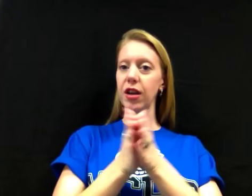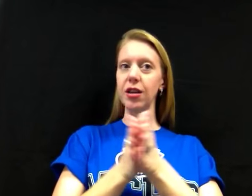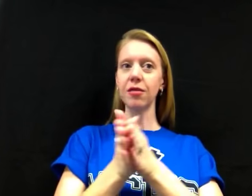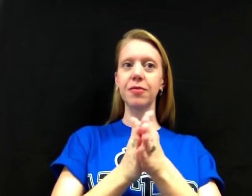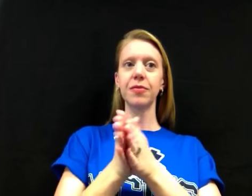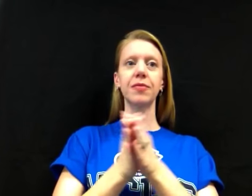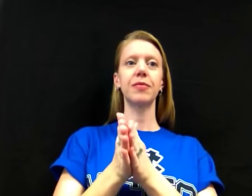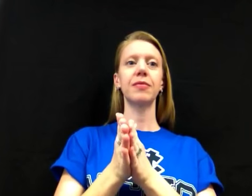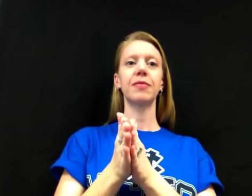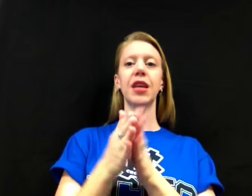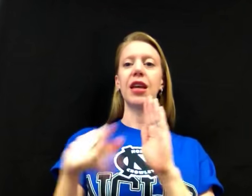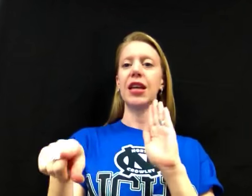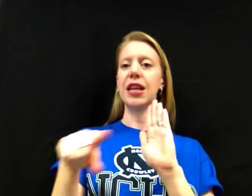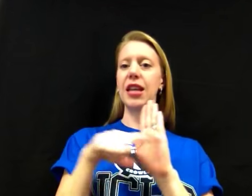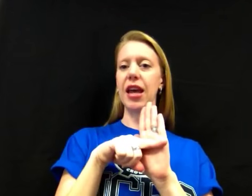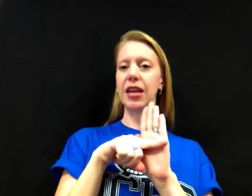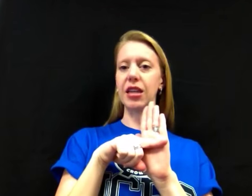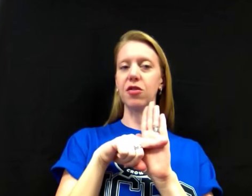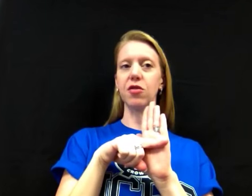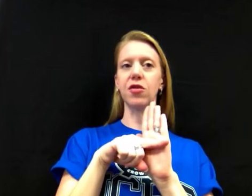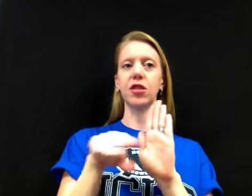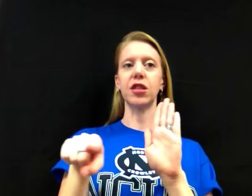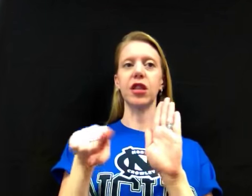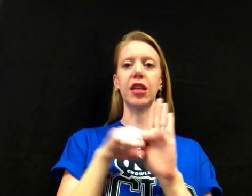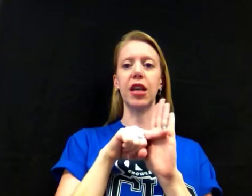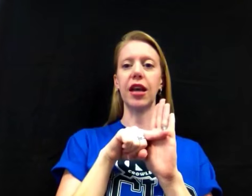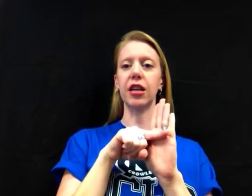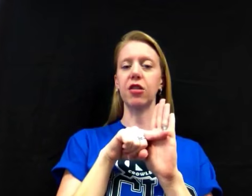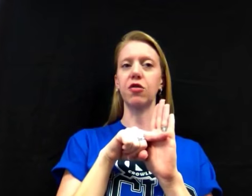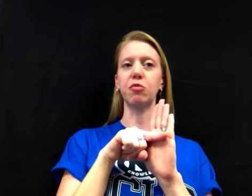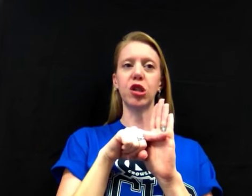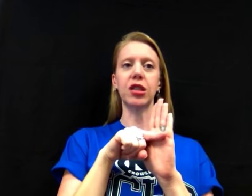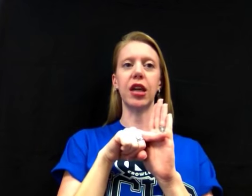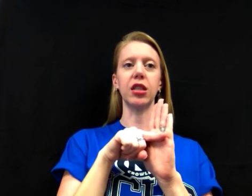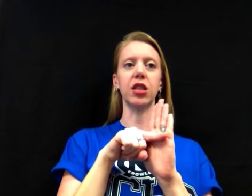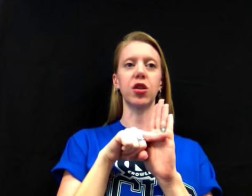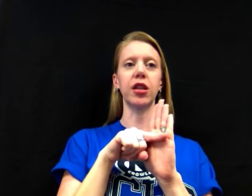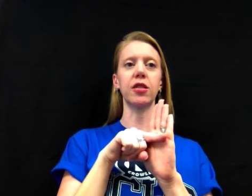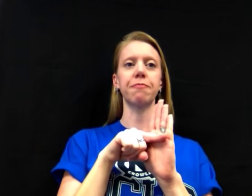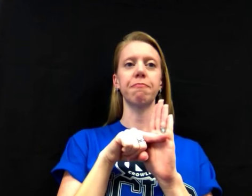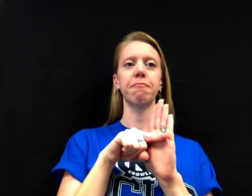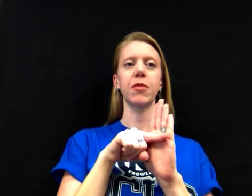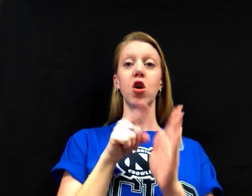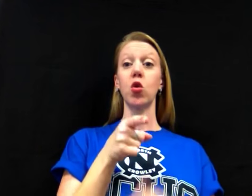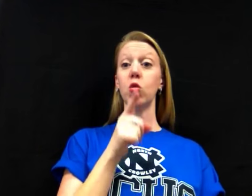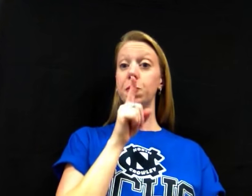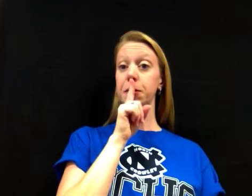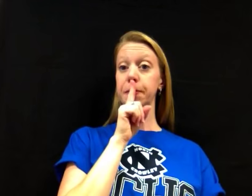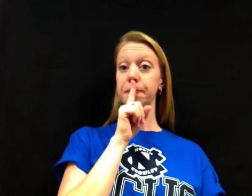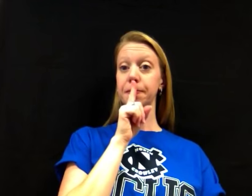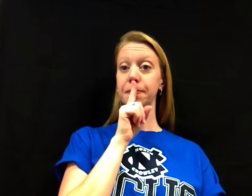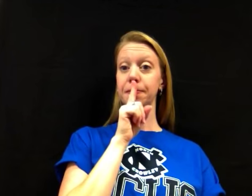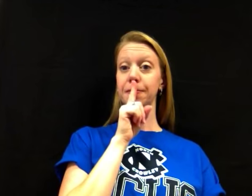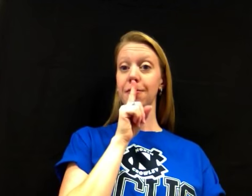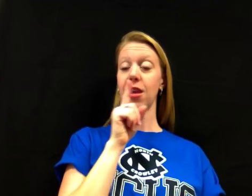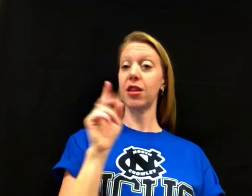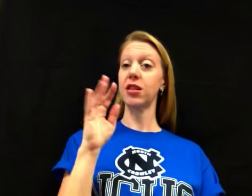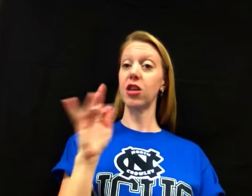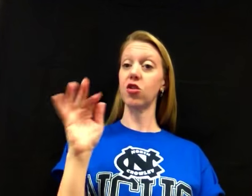Motivated. Negative, as in a negative personality trait. Oops. Let's say that you're